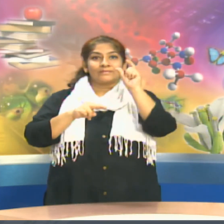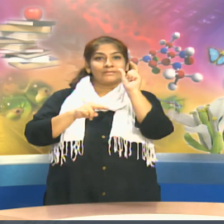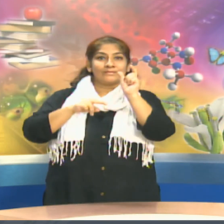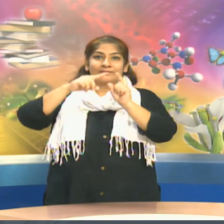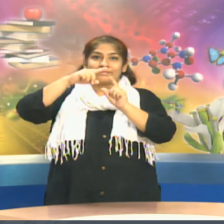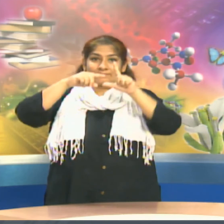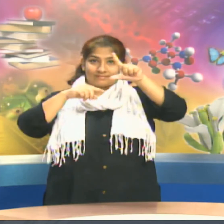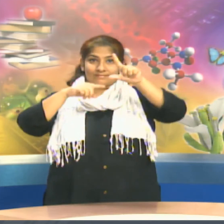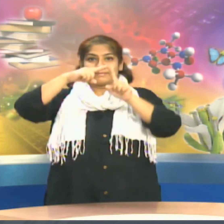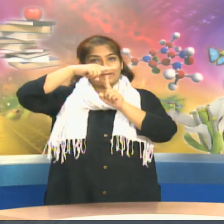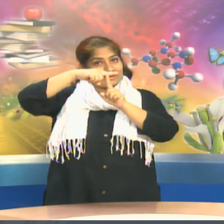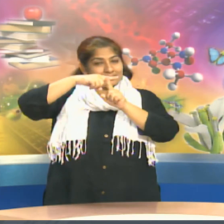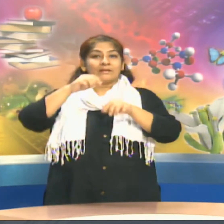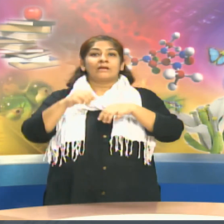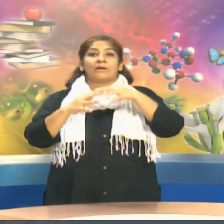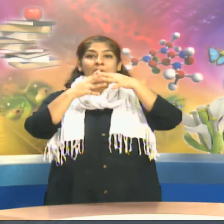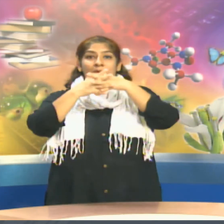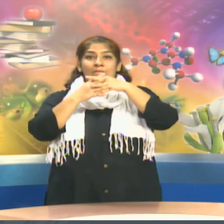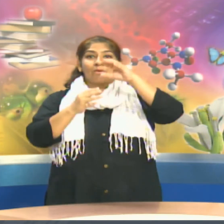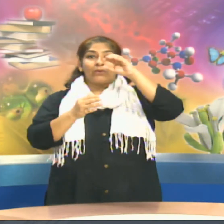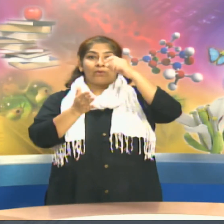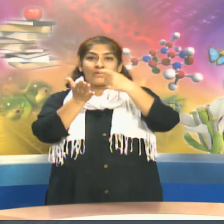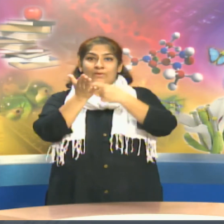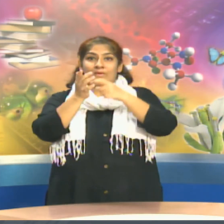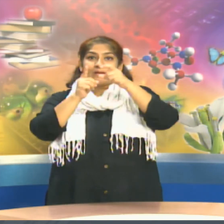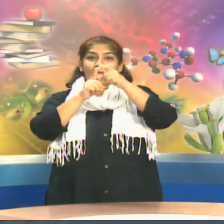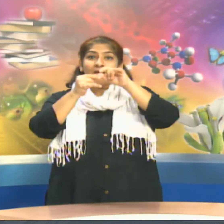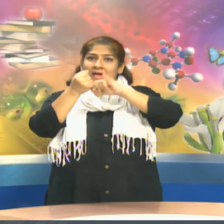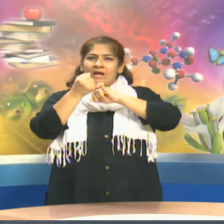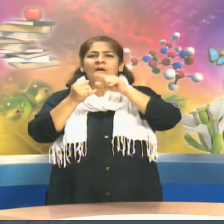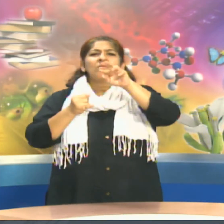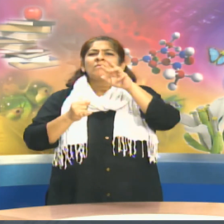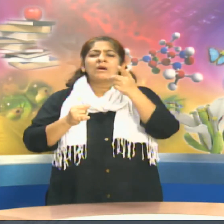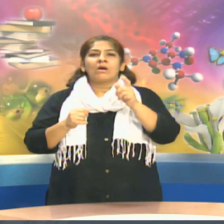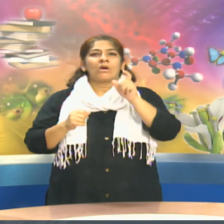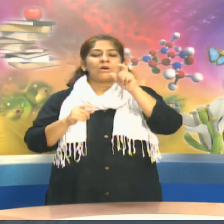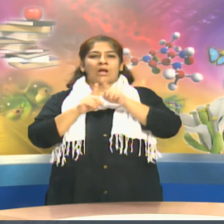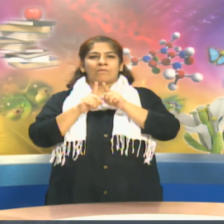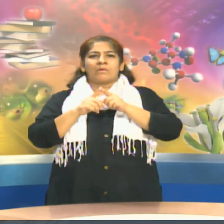These are the difficult words which we are going to discuss now.